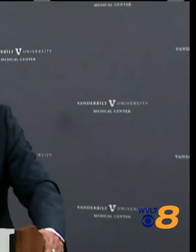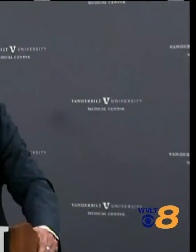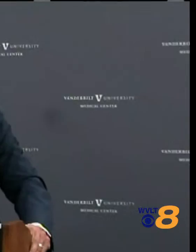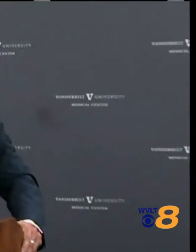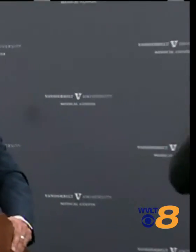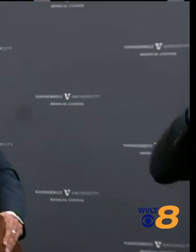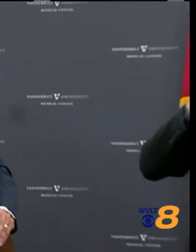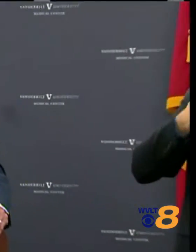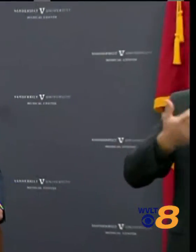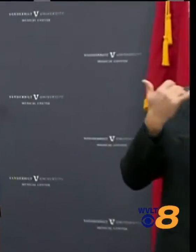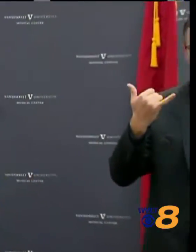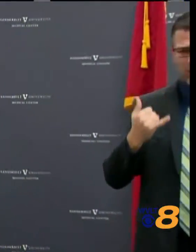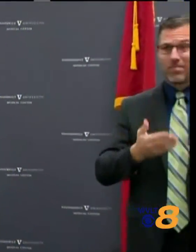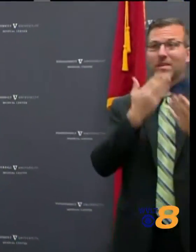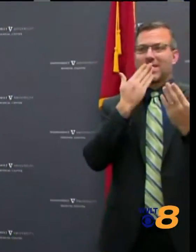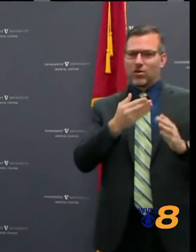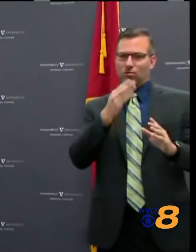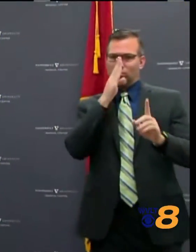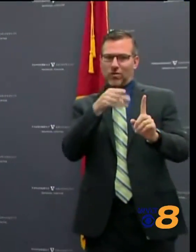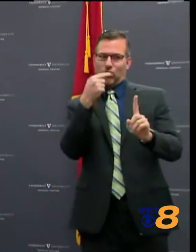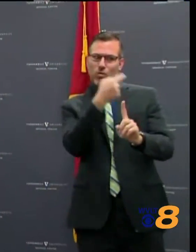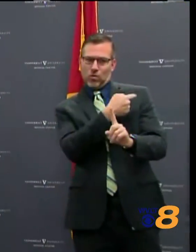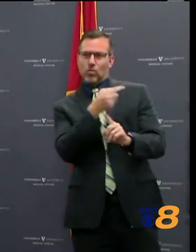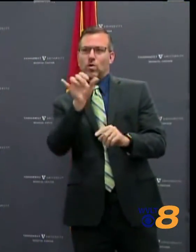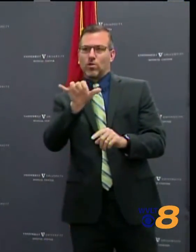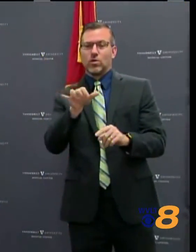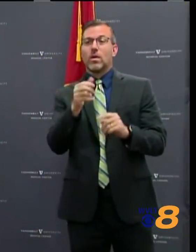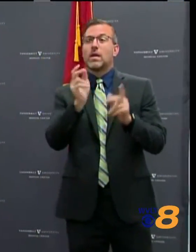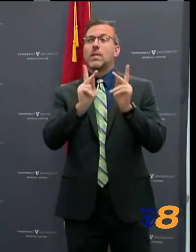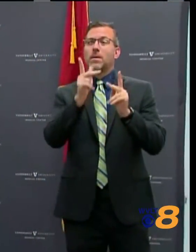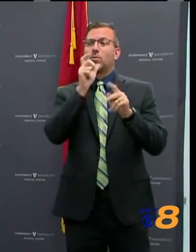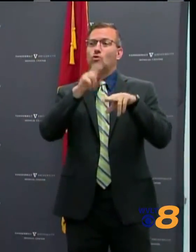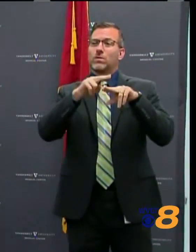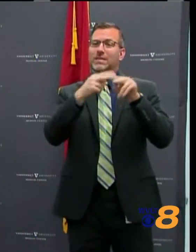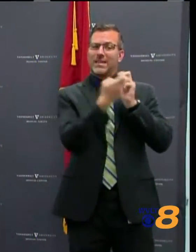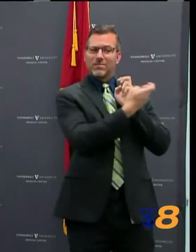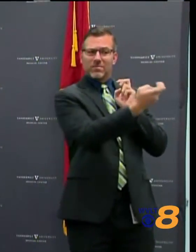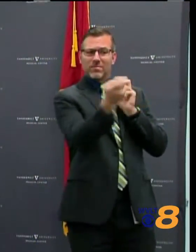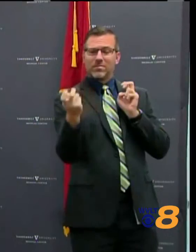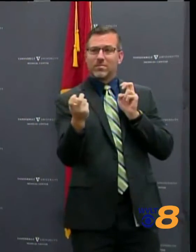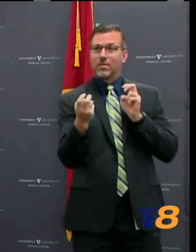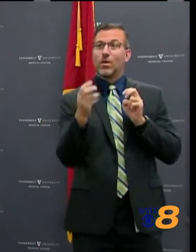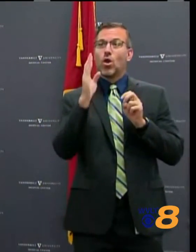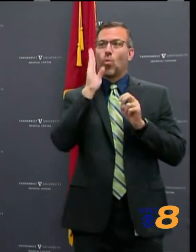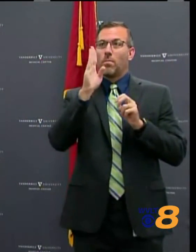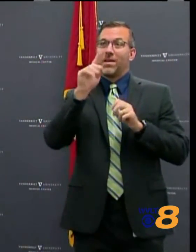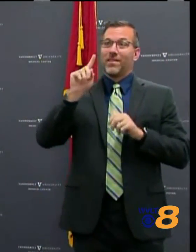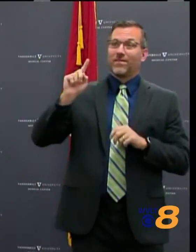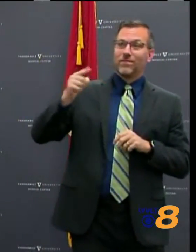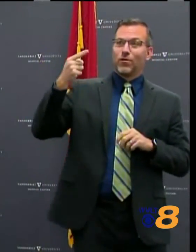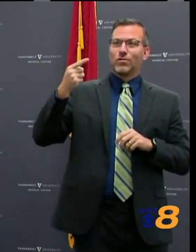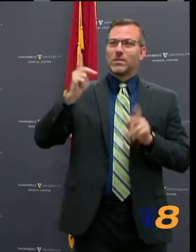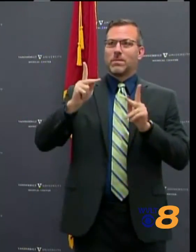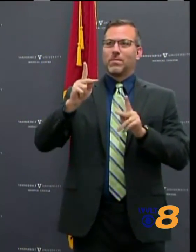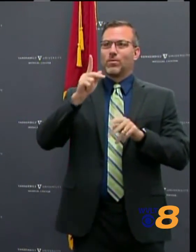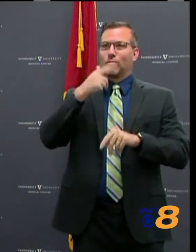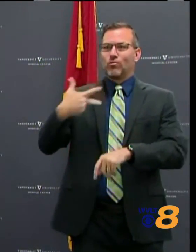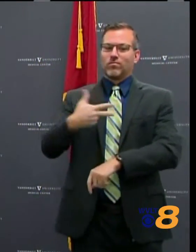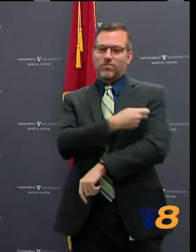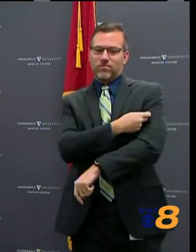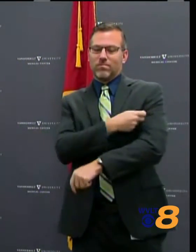And thanks to you in particular, those of you who are here today that will be the first recipients of vaccine, but who